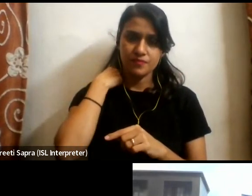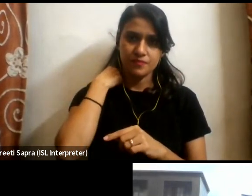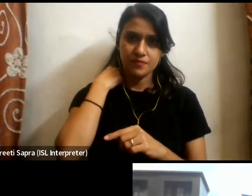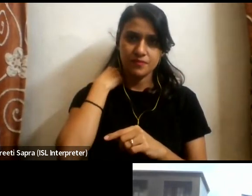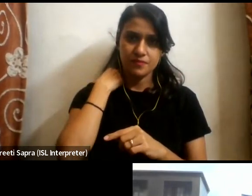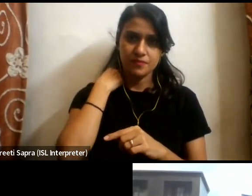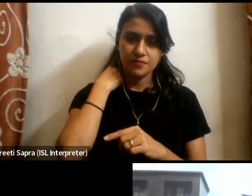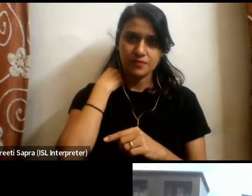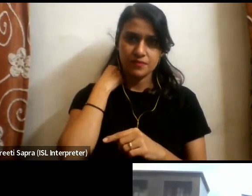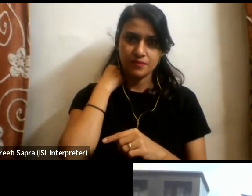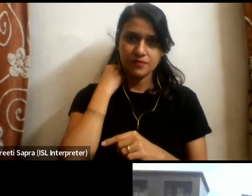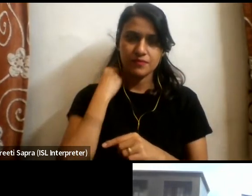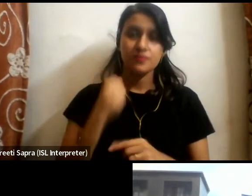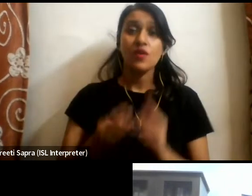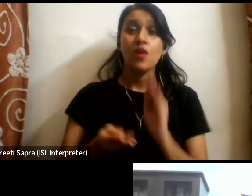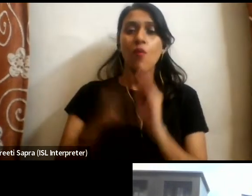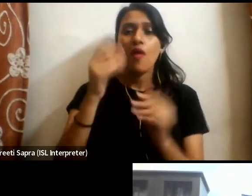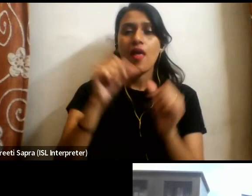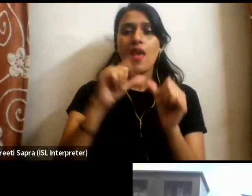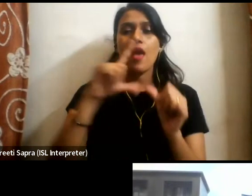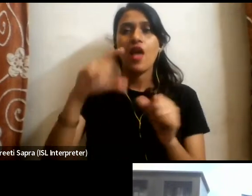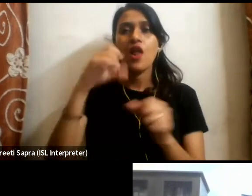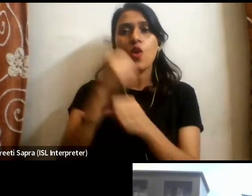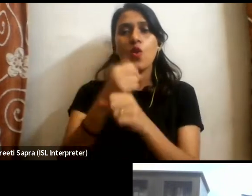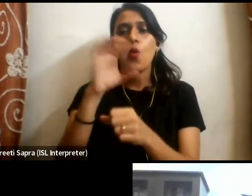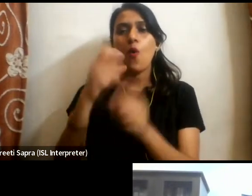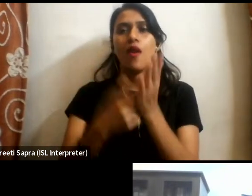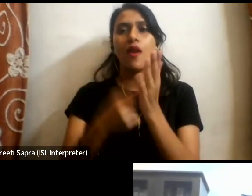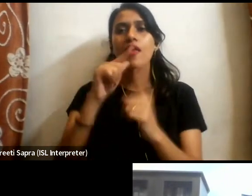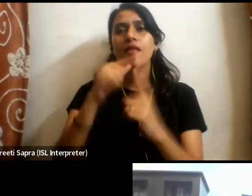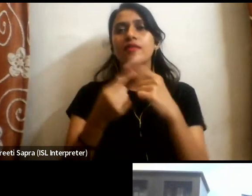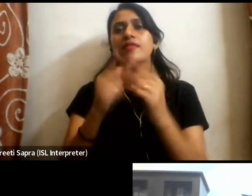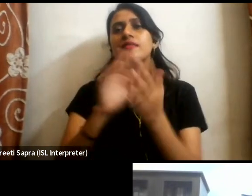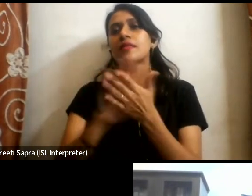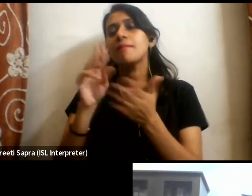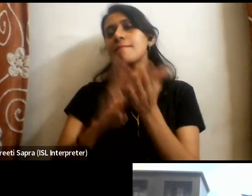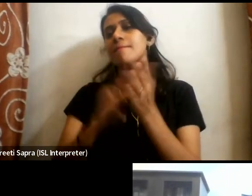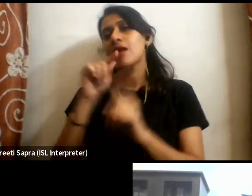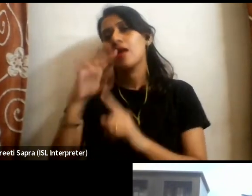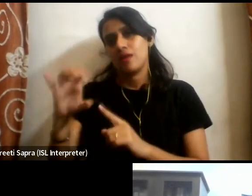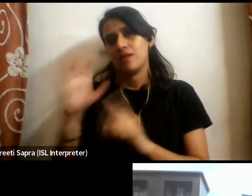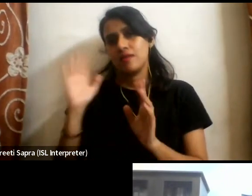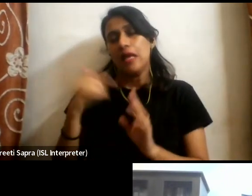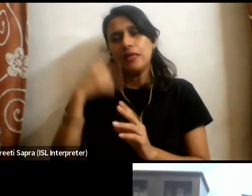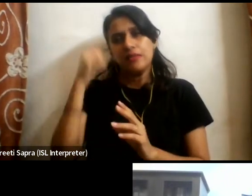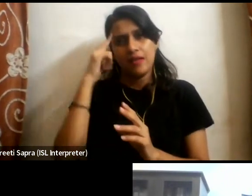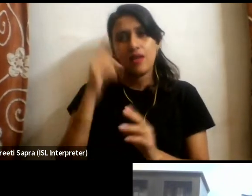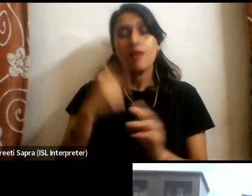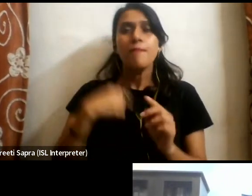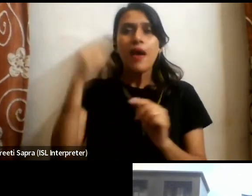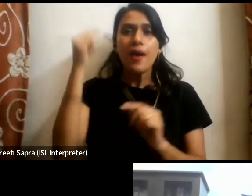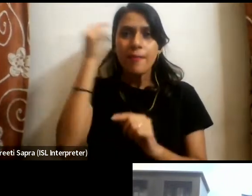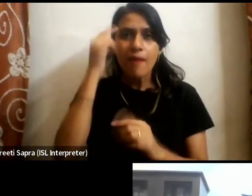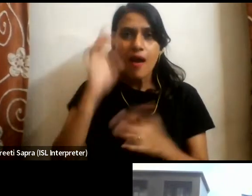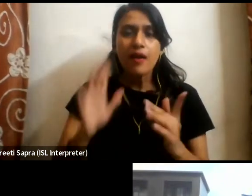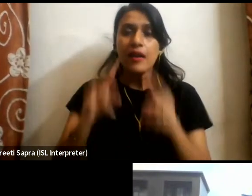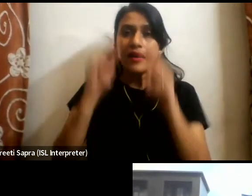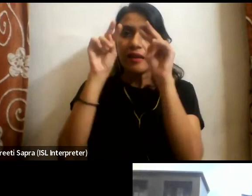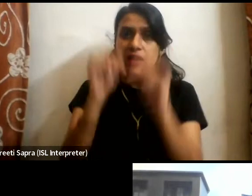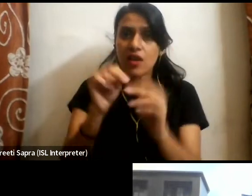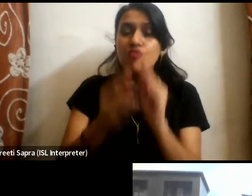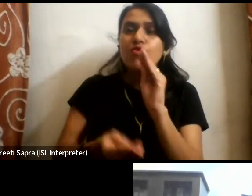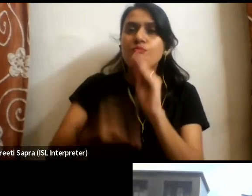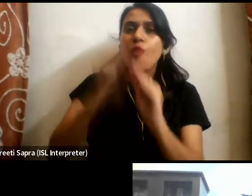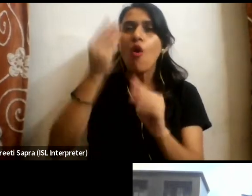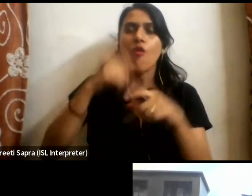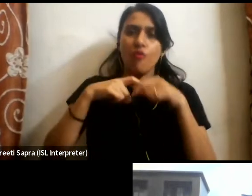that is more algorithmic and that might therefore is to my mind something that requires a lot of